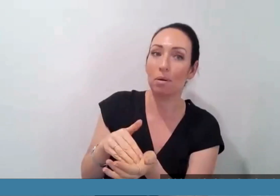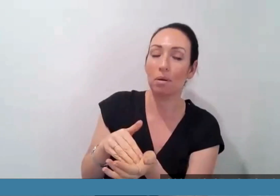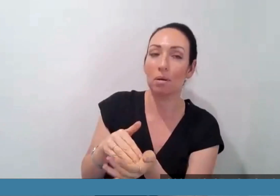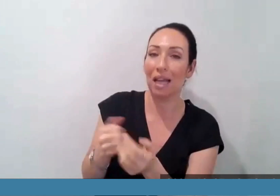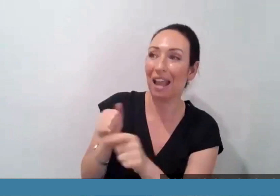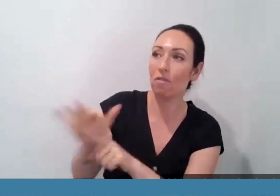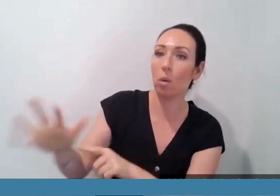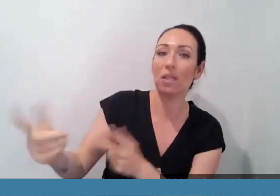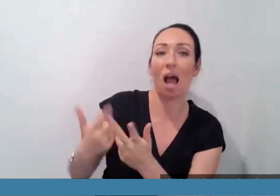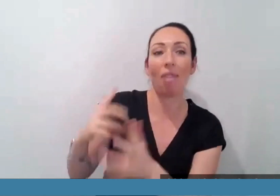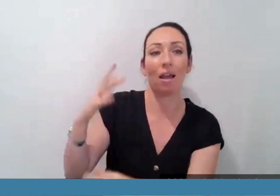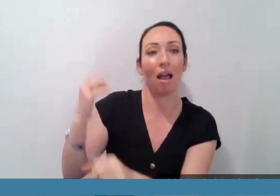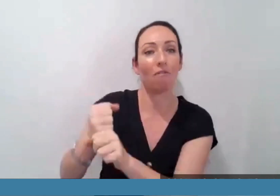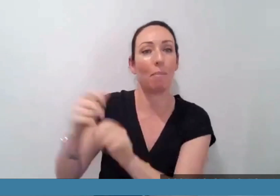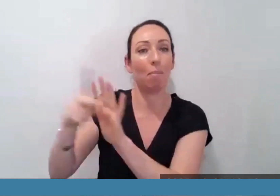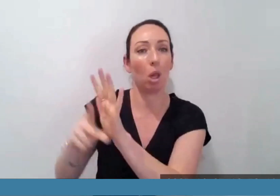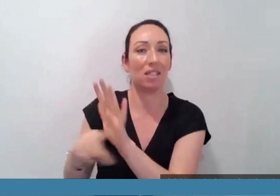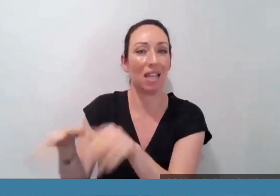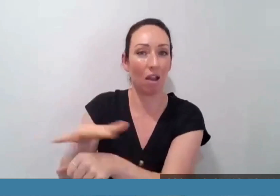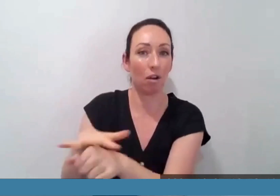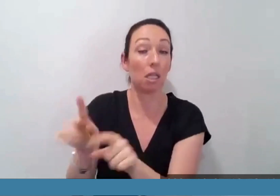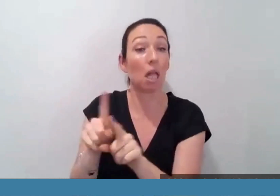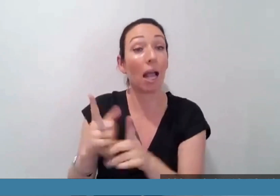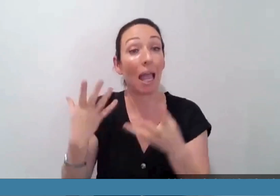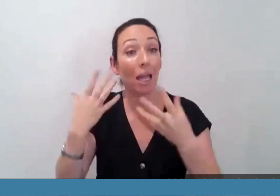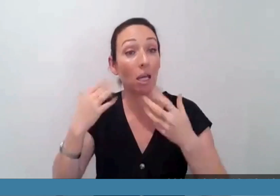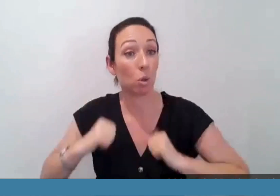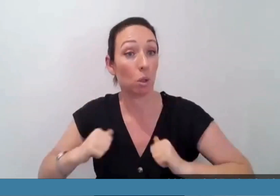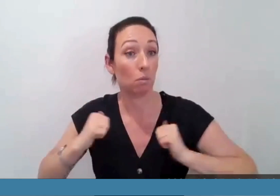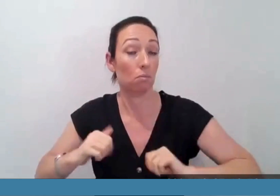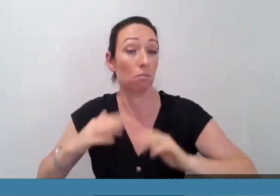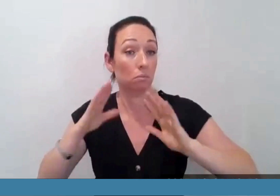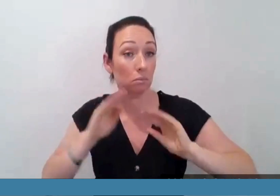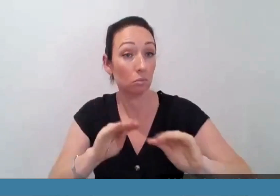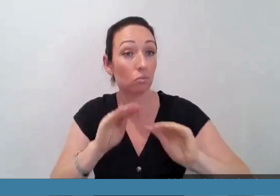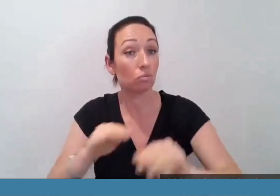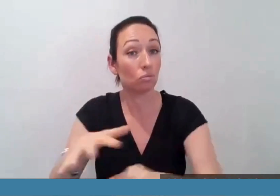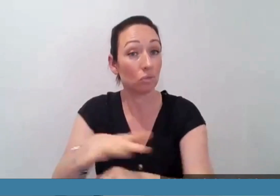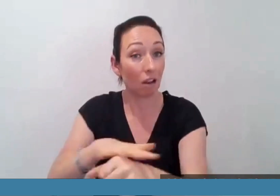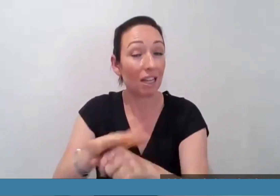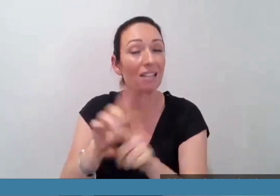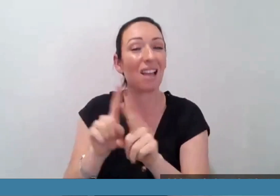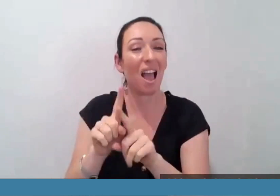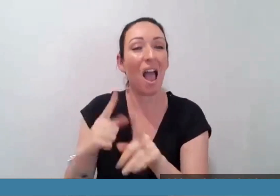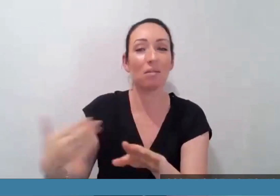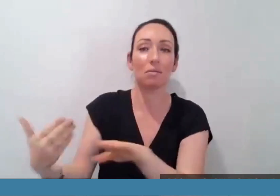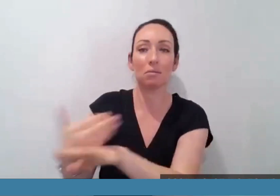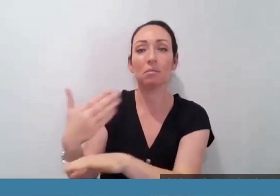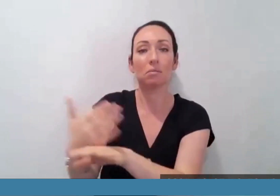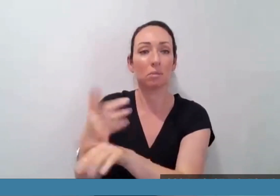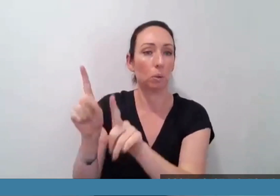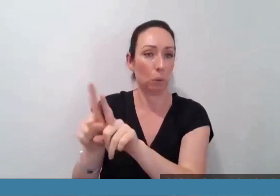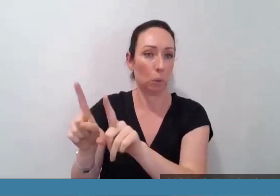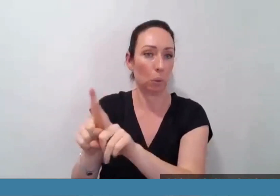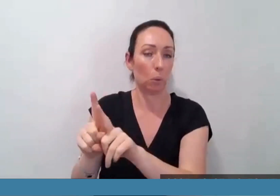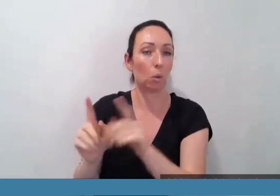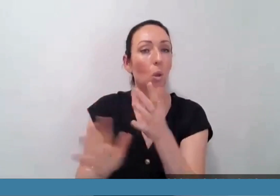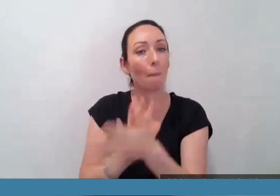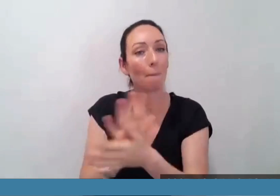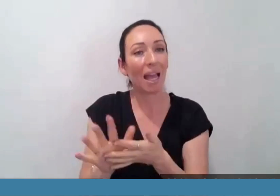as education and training settings, and other systems such as employment. So you're examining system and service